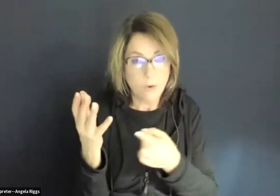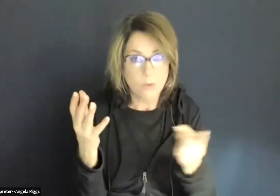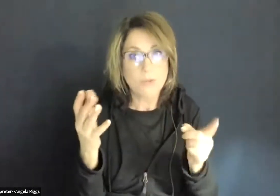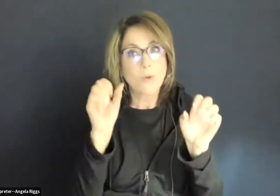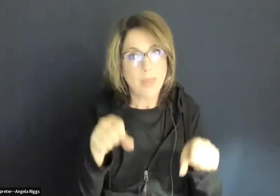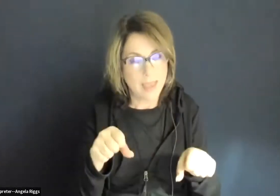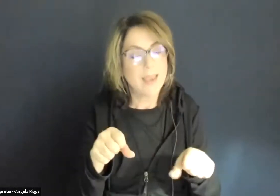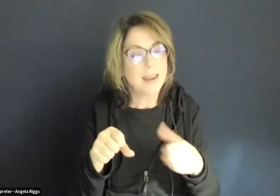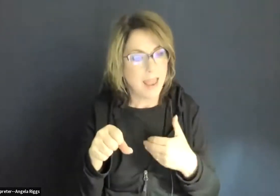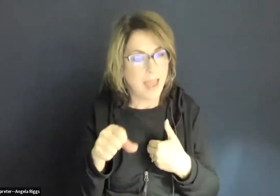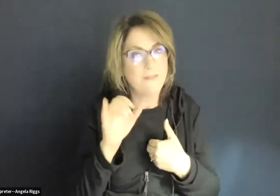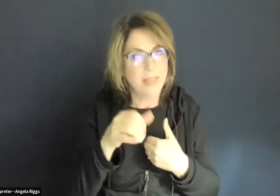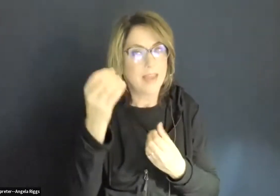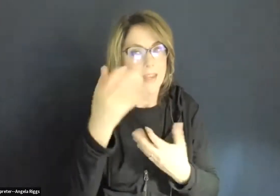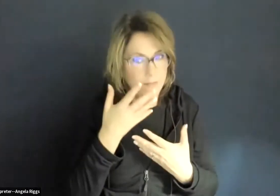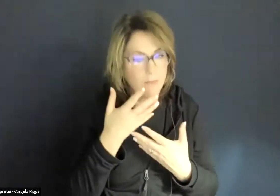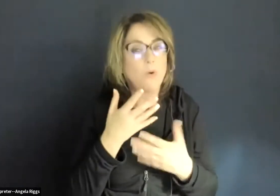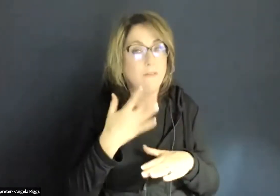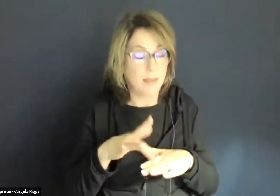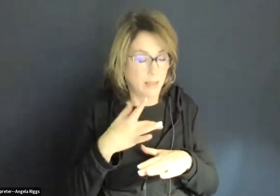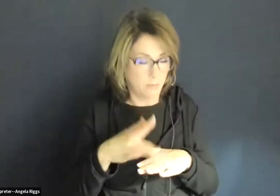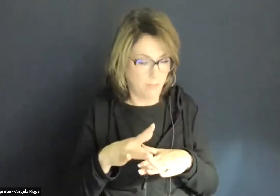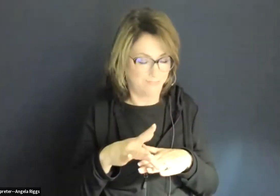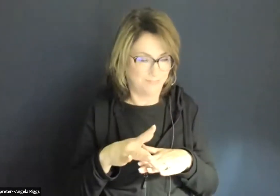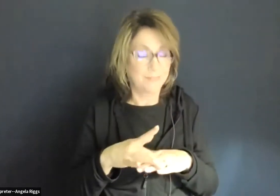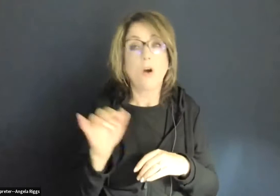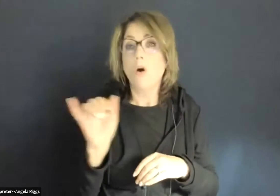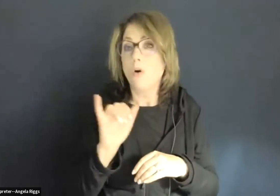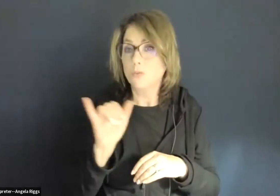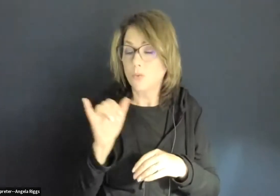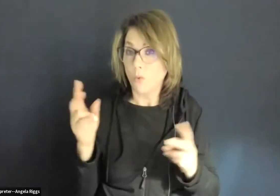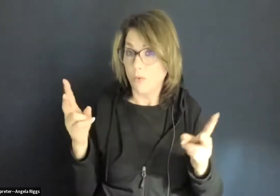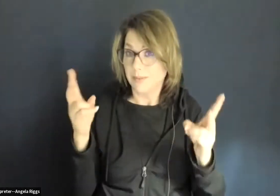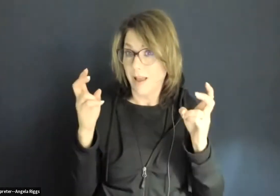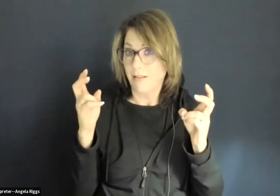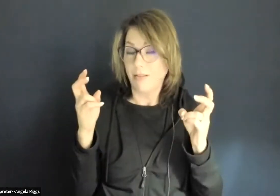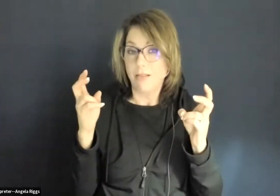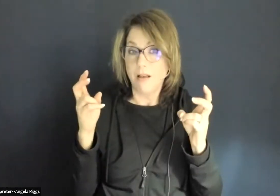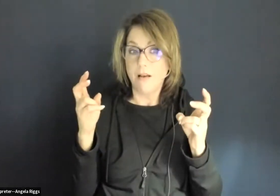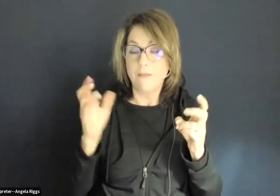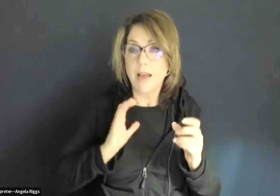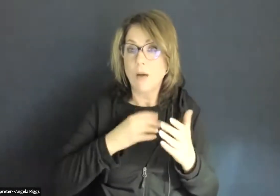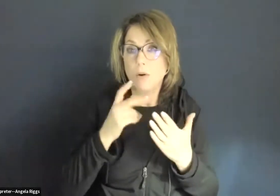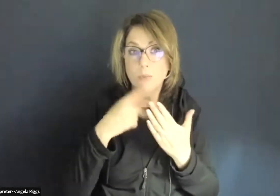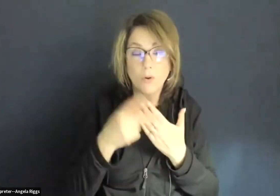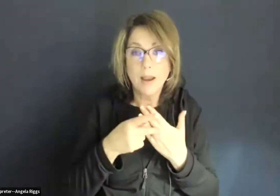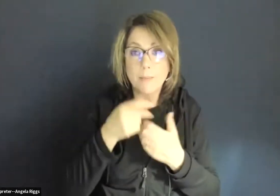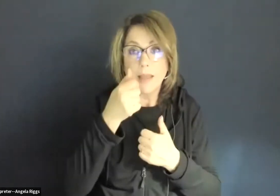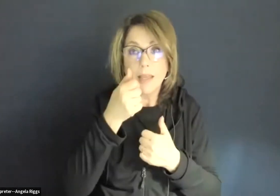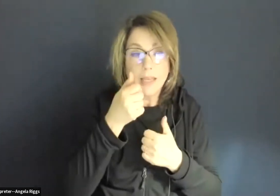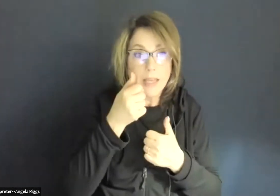have that at their fingertips and disposal, but also what the title of our program, Each One, Reach One, Teach